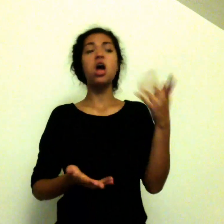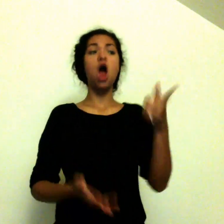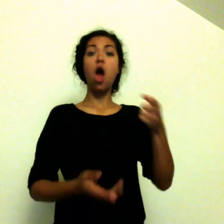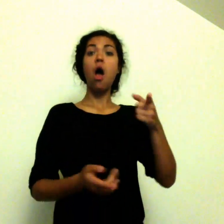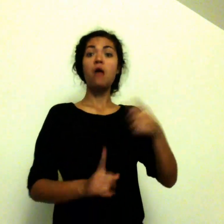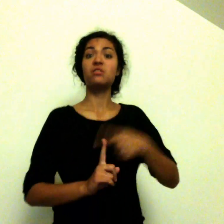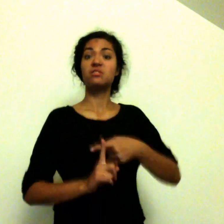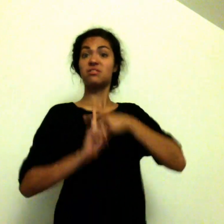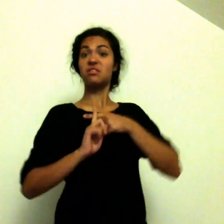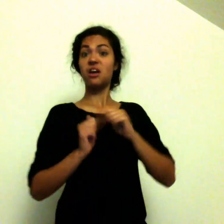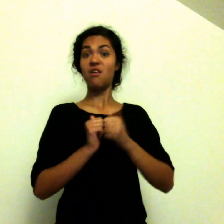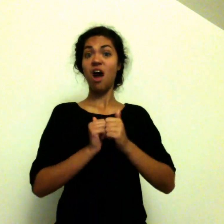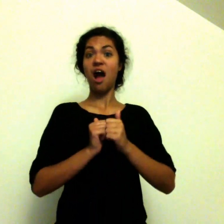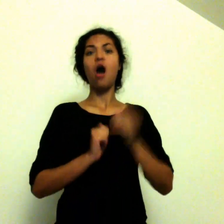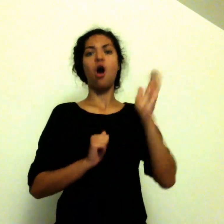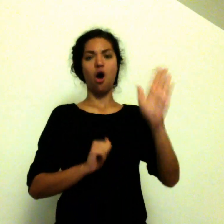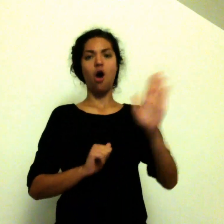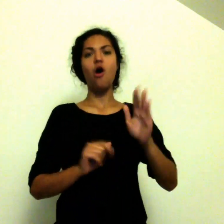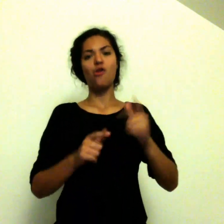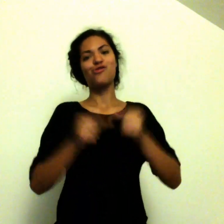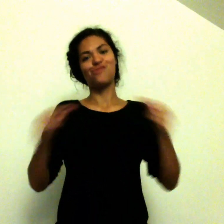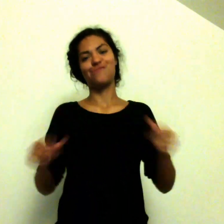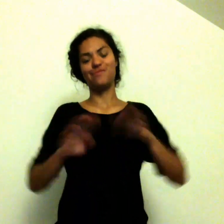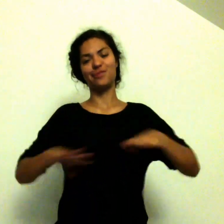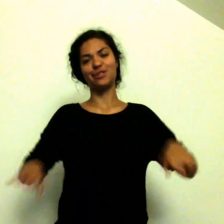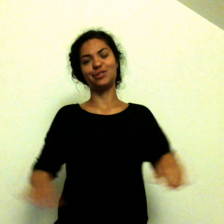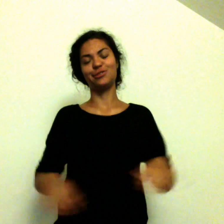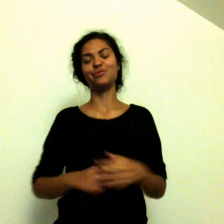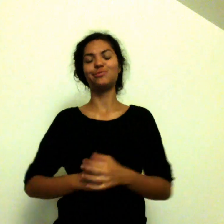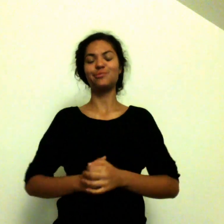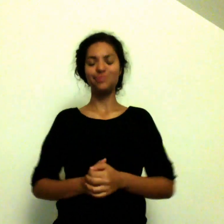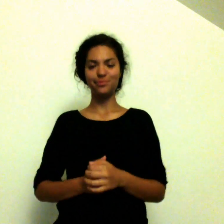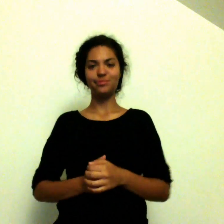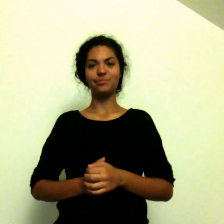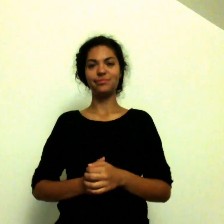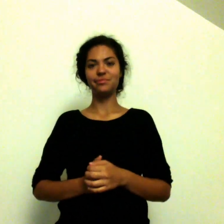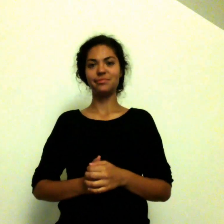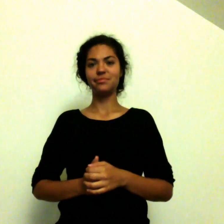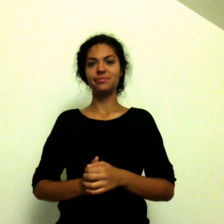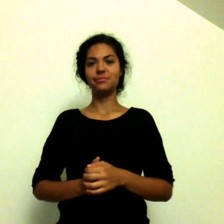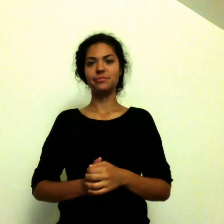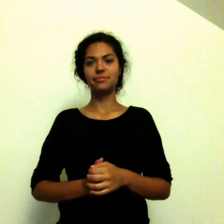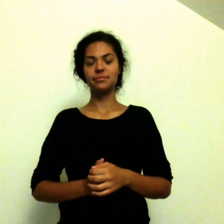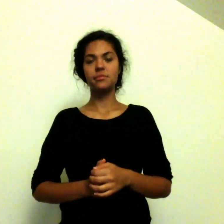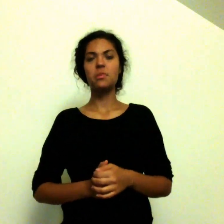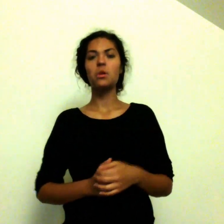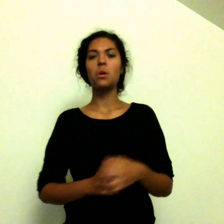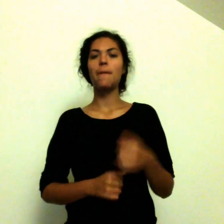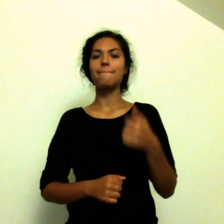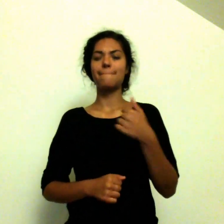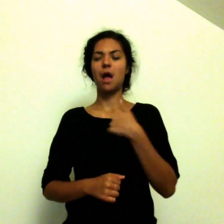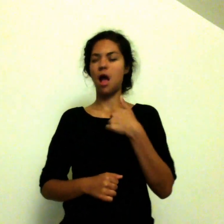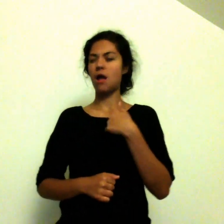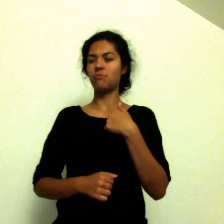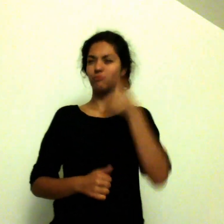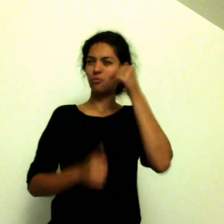I think it was 1977, our oldest little girl, Sarah, was not even 2. And we were crossing over from Jordan over the West Bank into